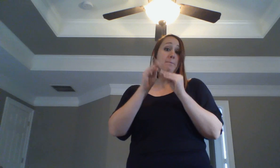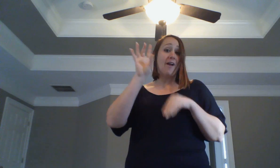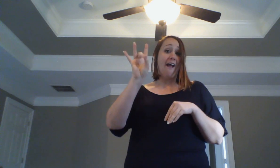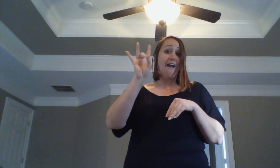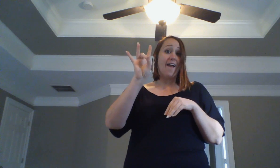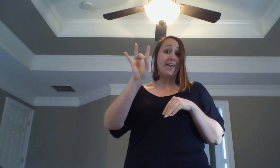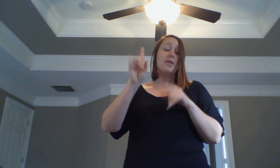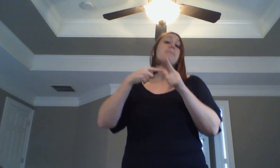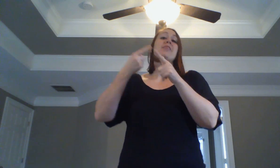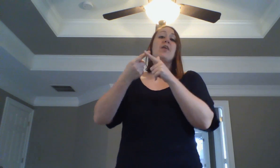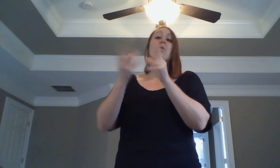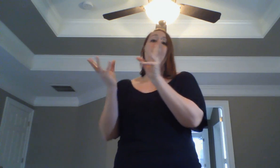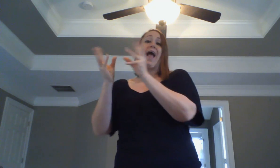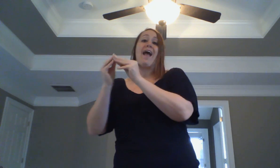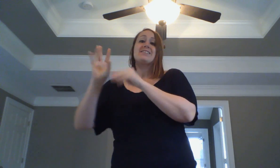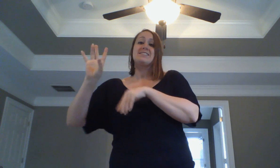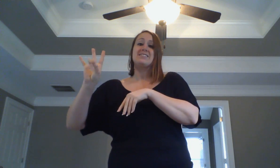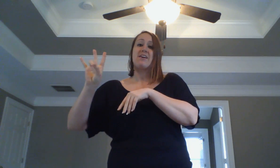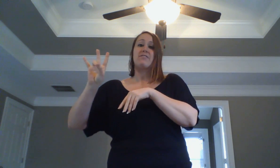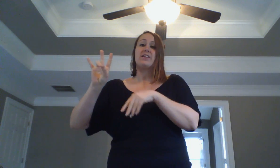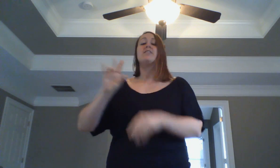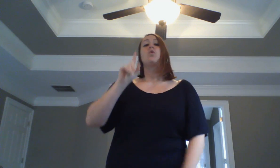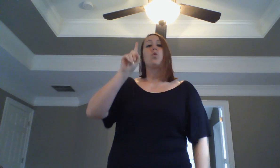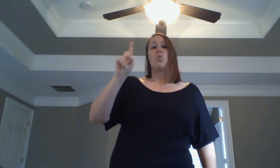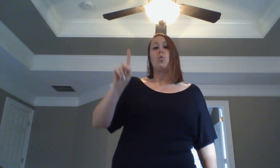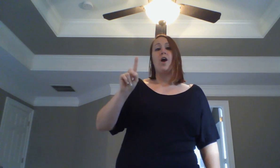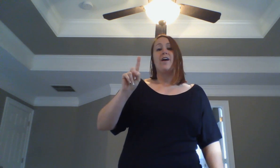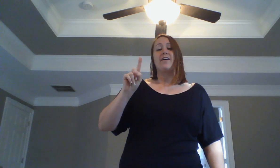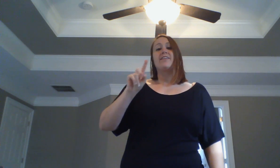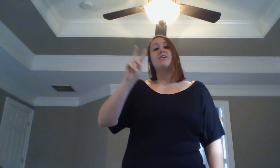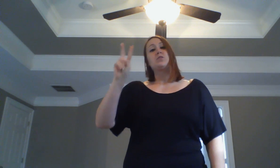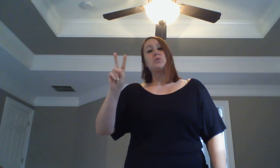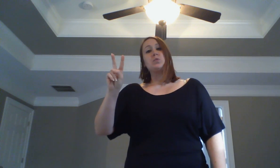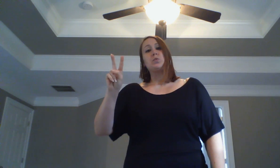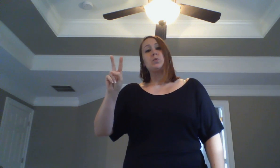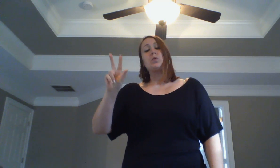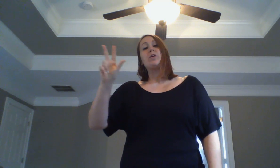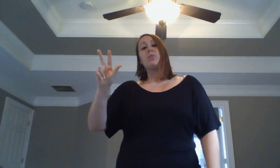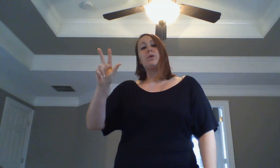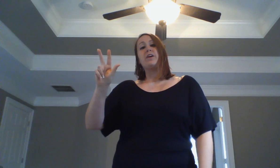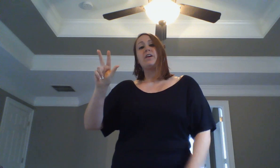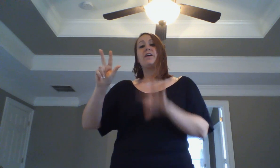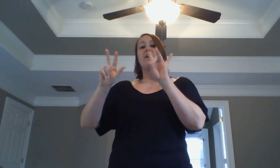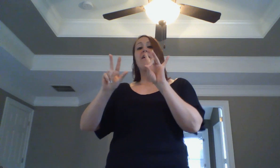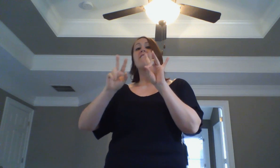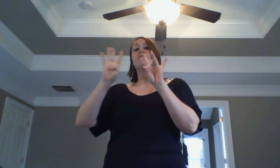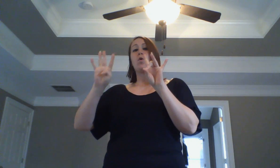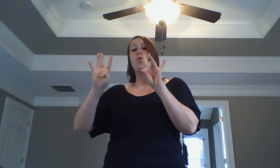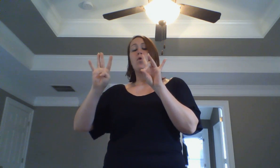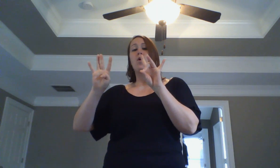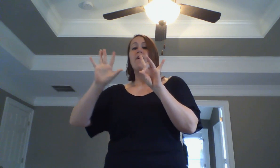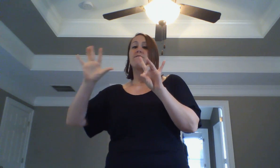to it. 1, 2, 3, 4, 5, 6,